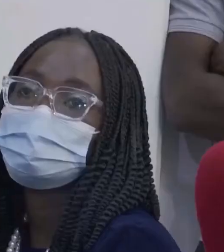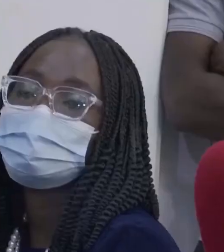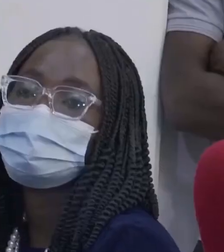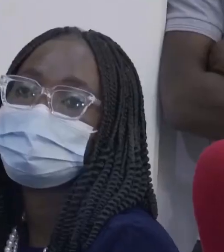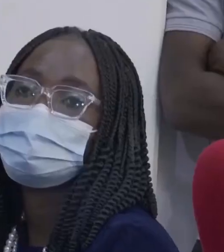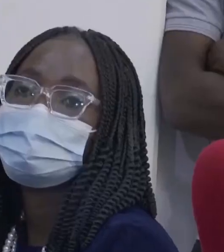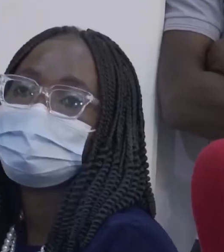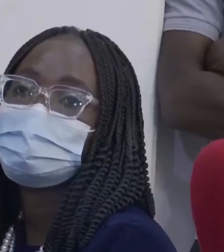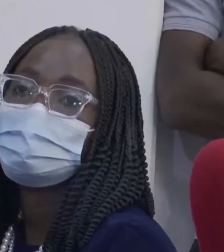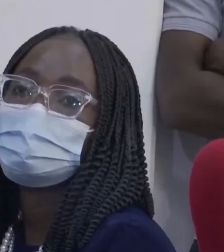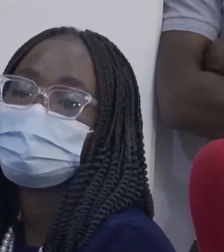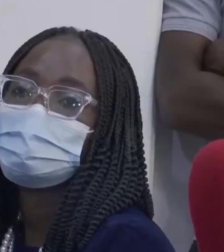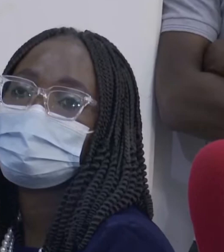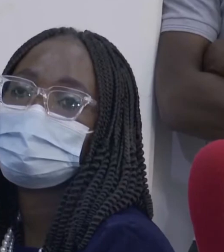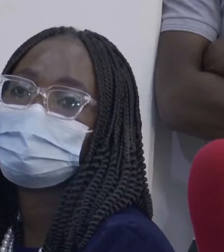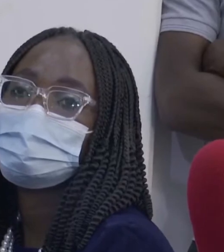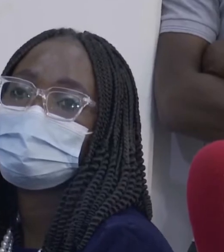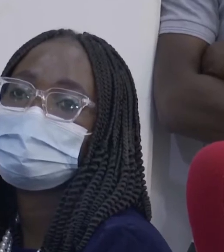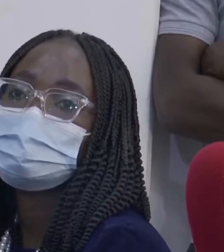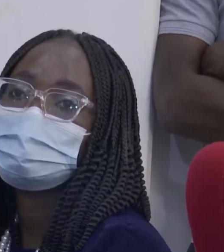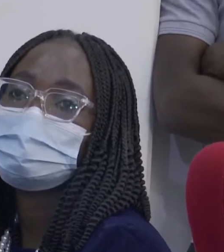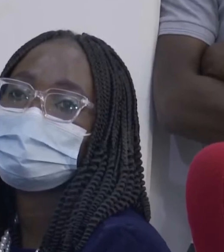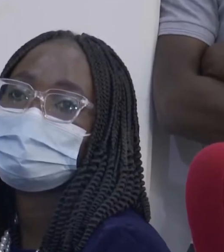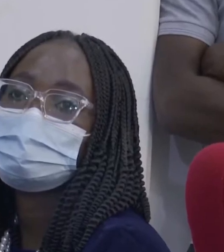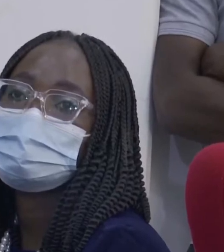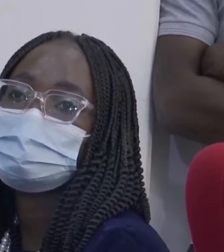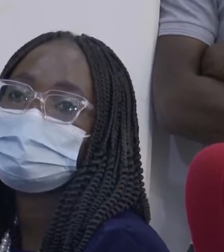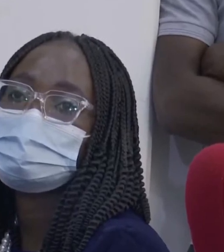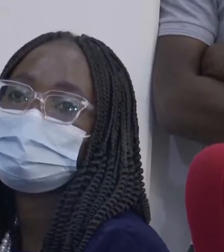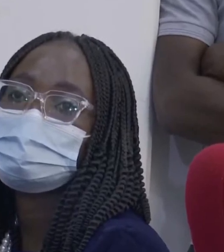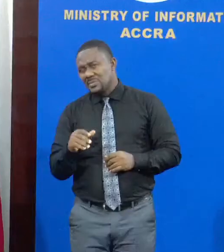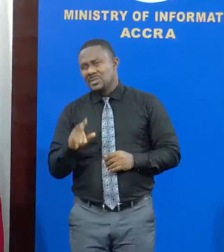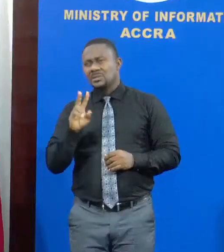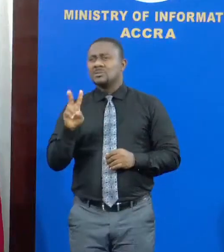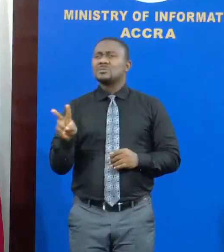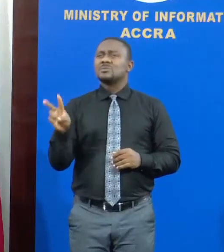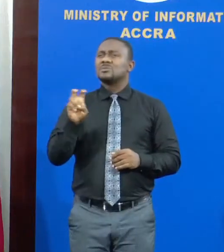our recurrent cost is only going to be about